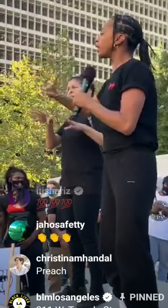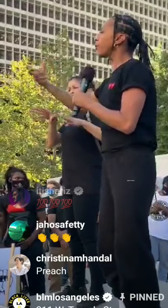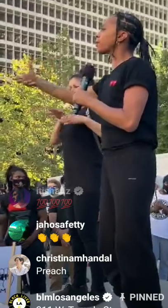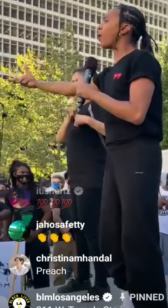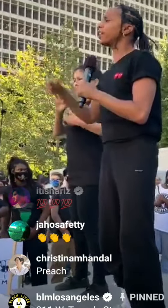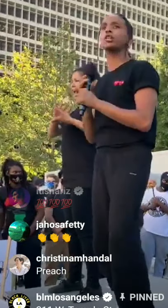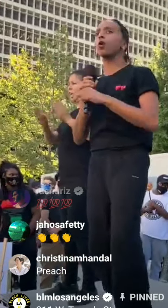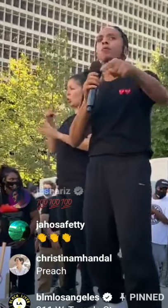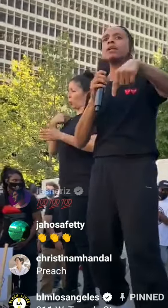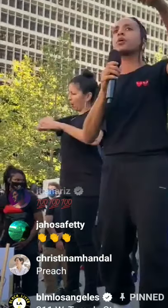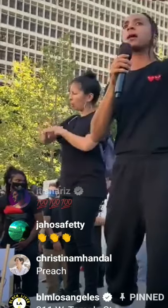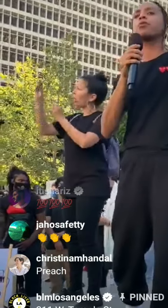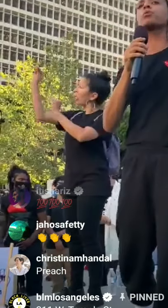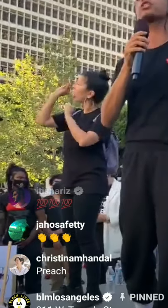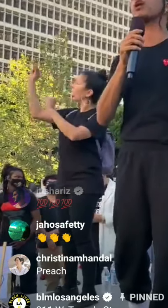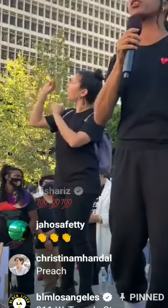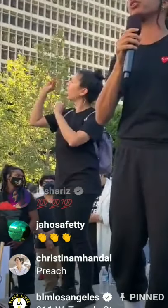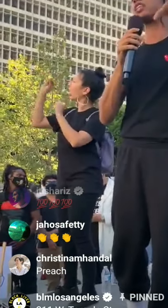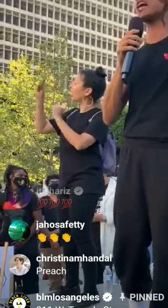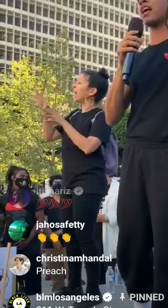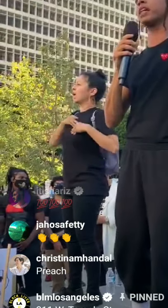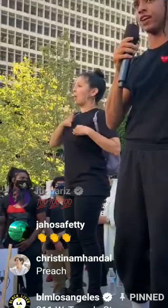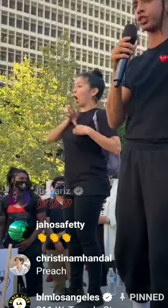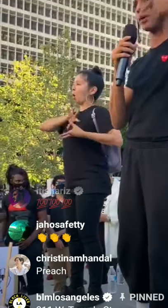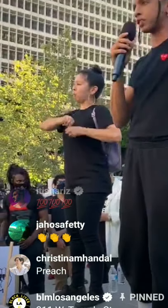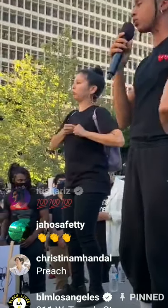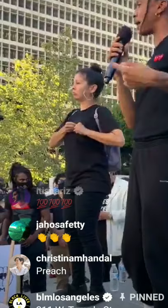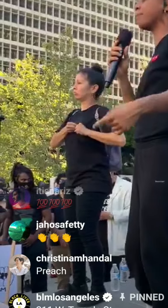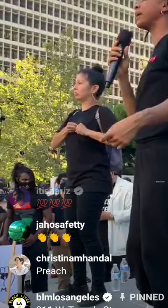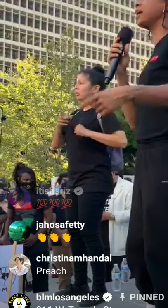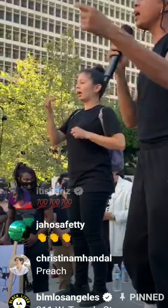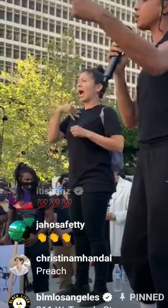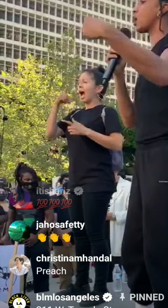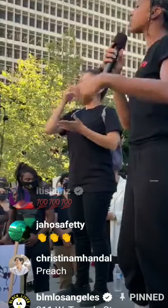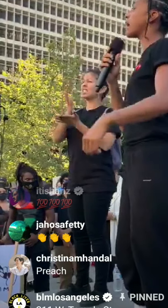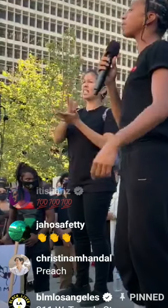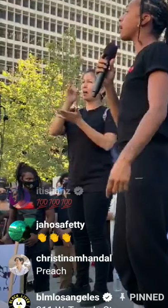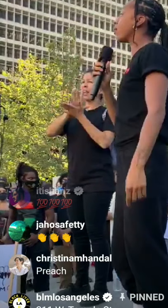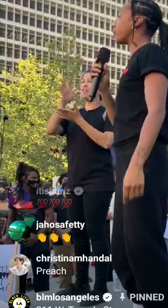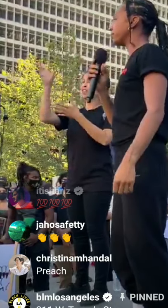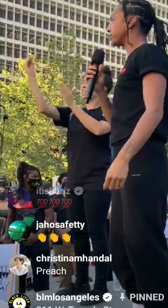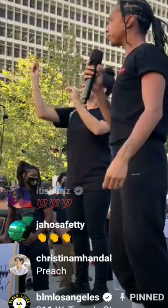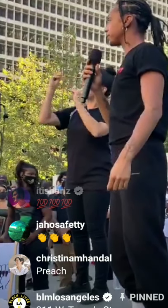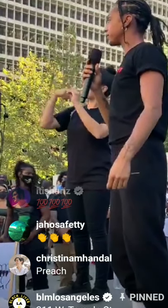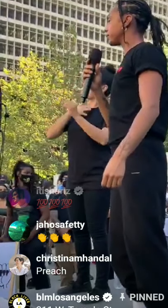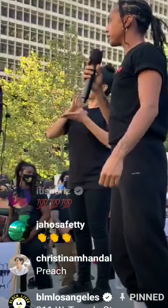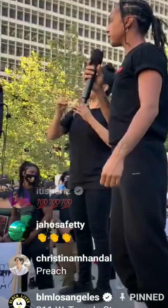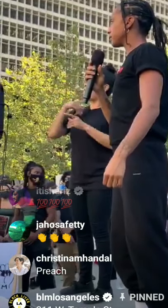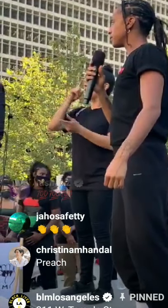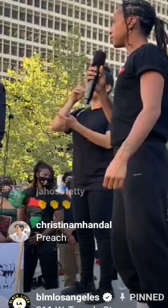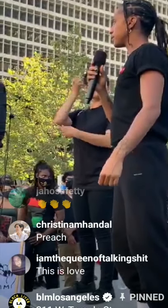most of you were told your entire lives that you were not enough. Most of you were told that you were nothing.